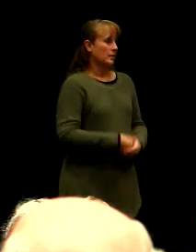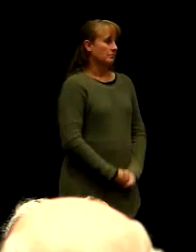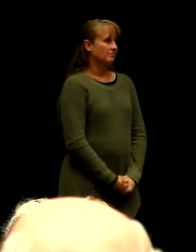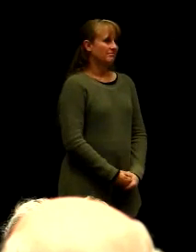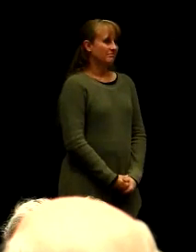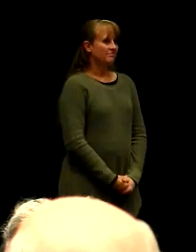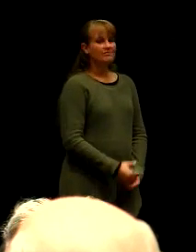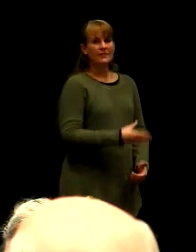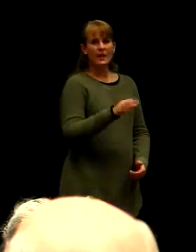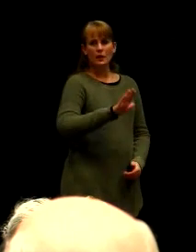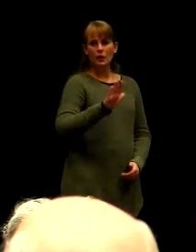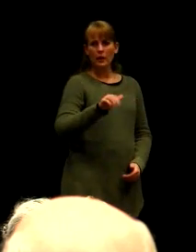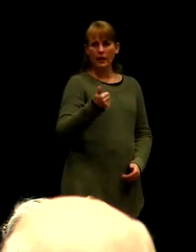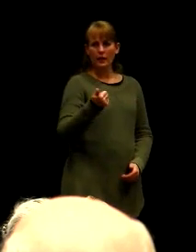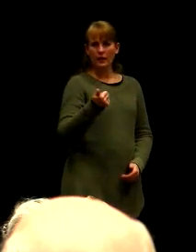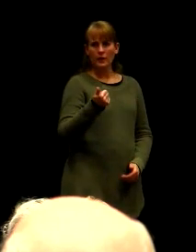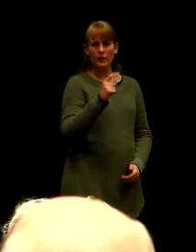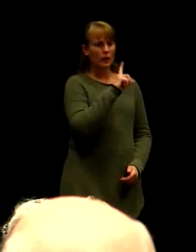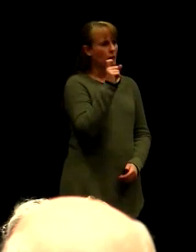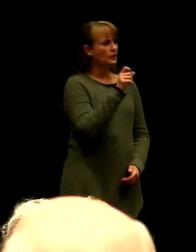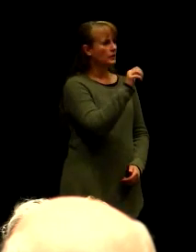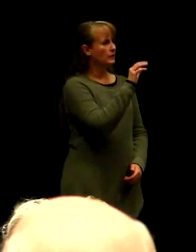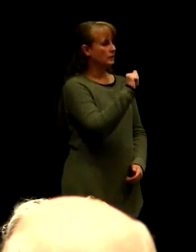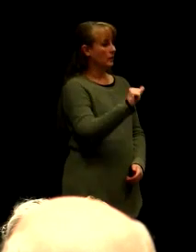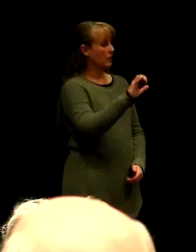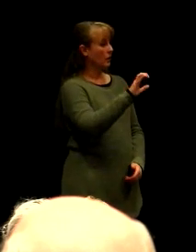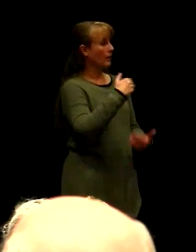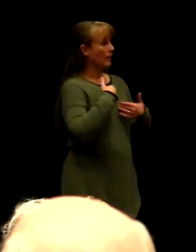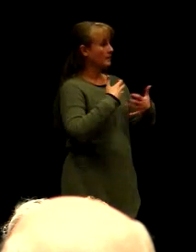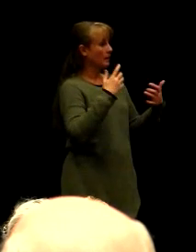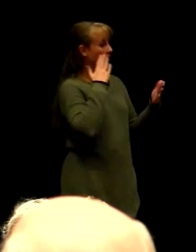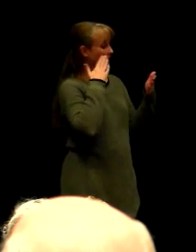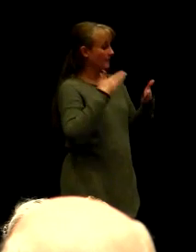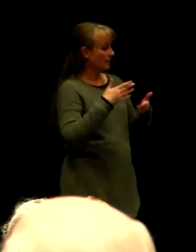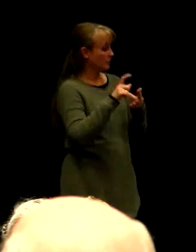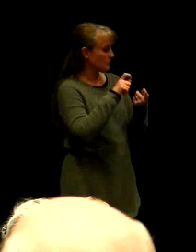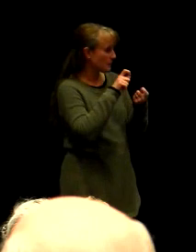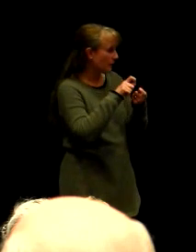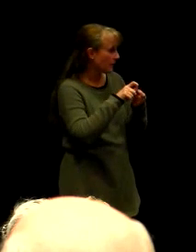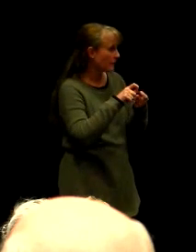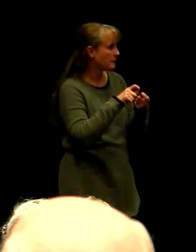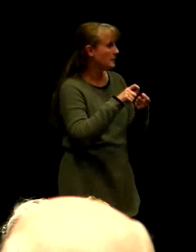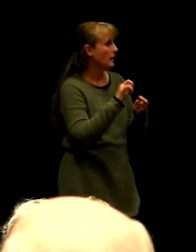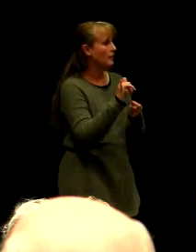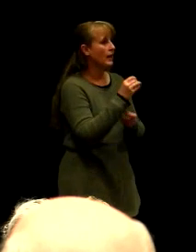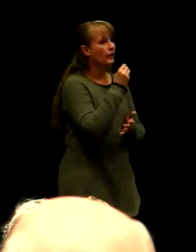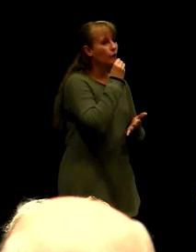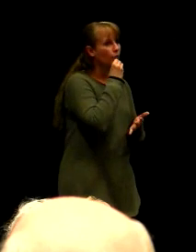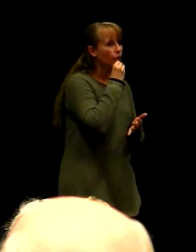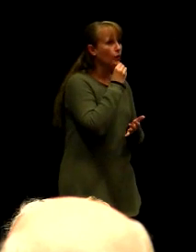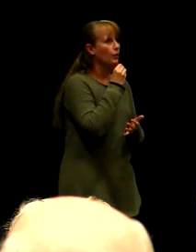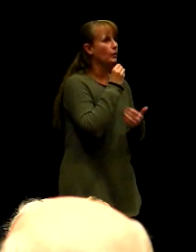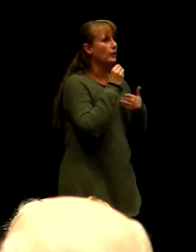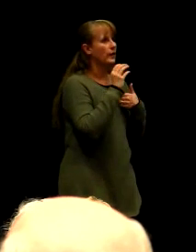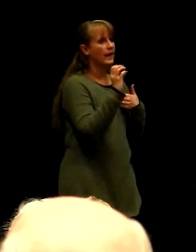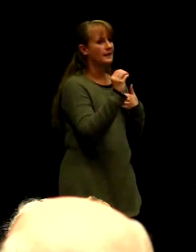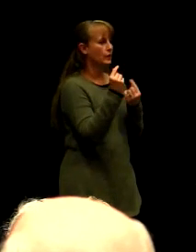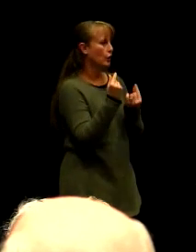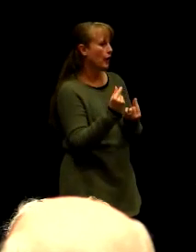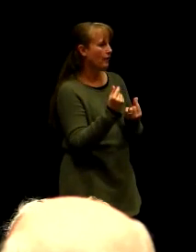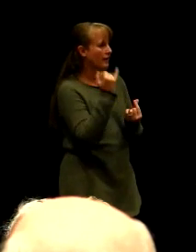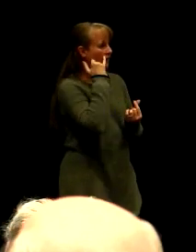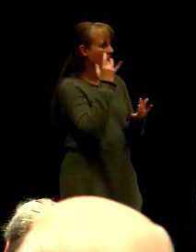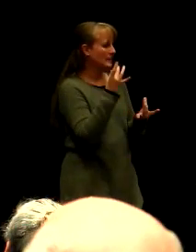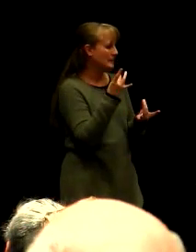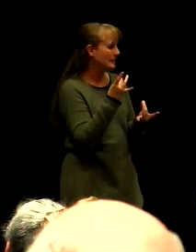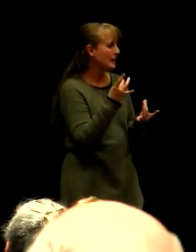So, and your other question, Clark devotes a lot of attention to the specifics of, like food and zero gravity, the stickiness.